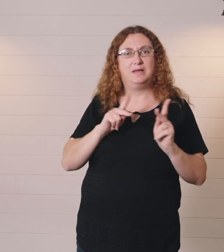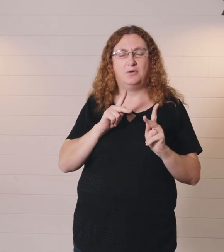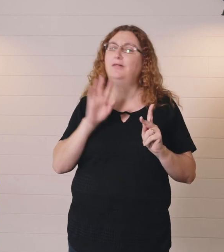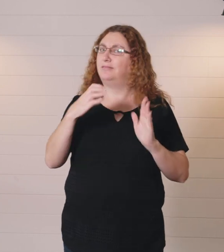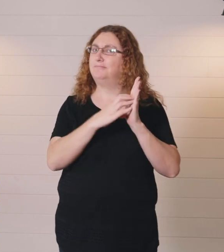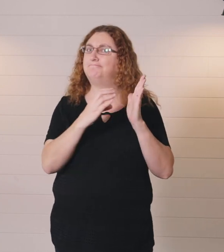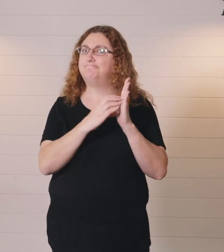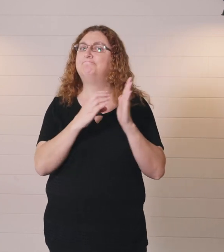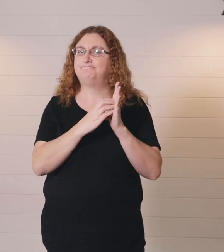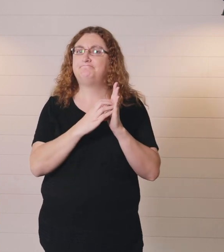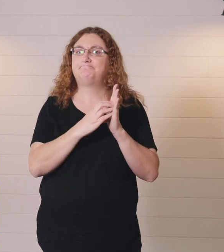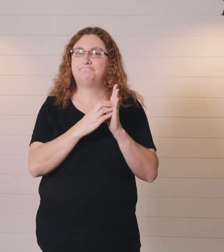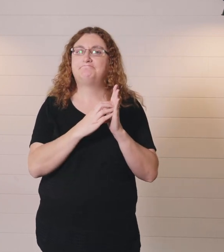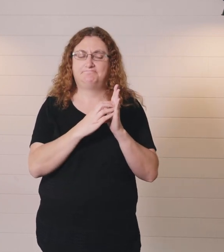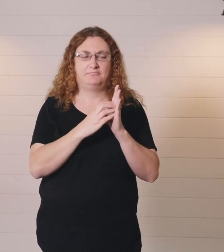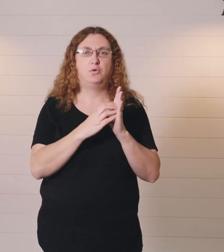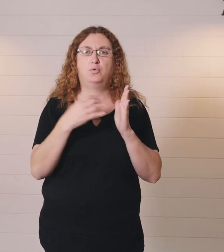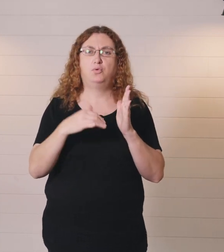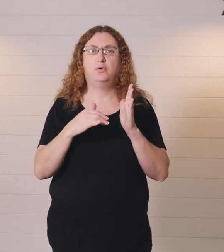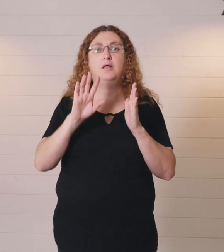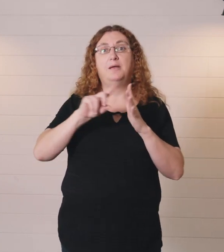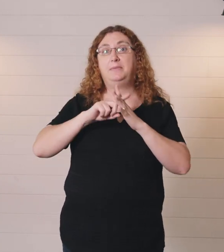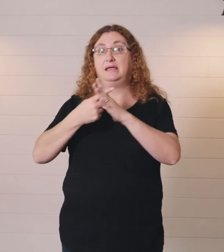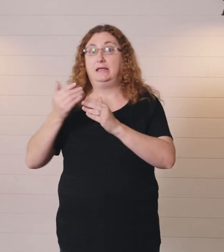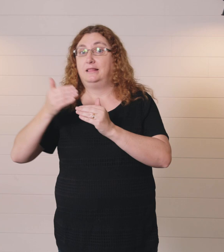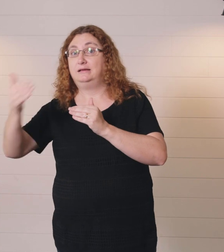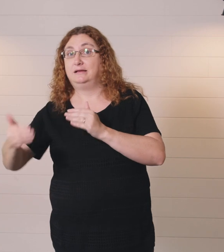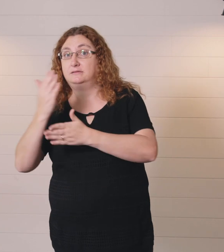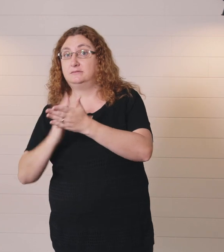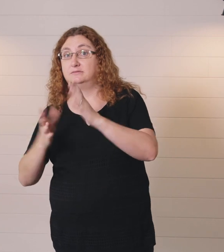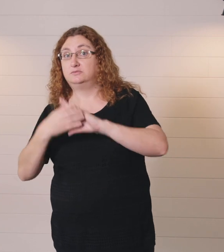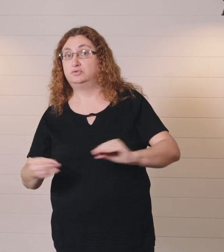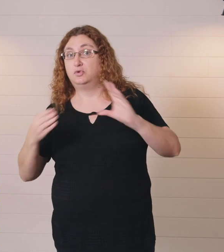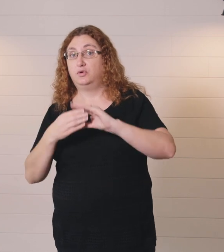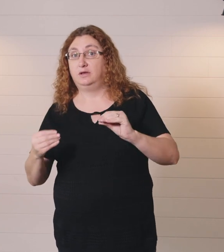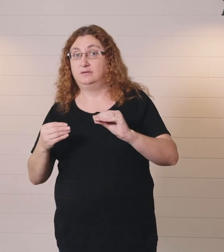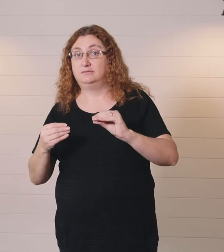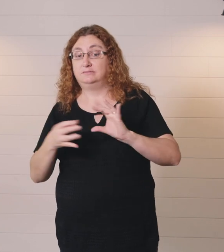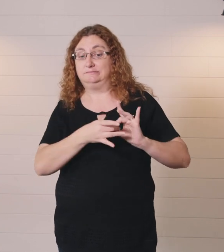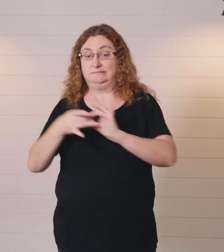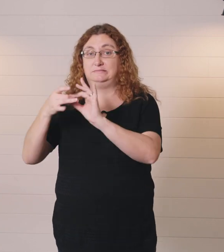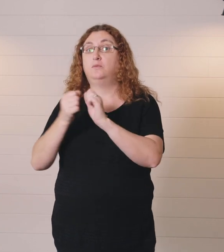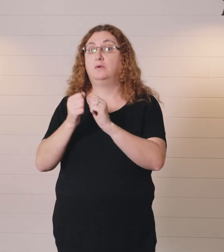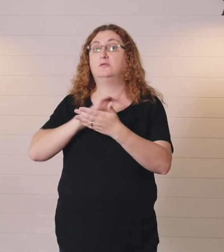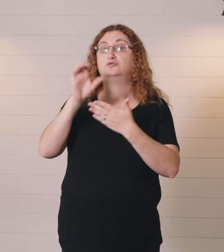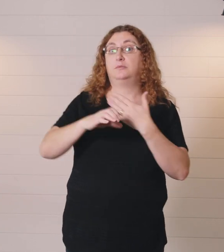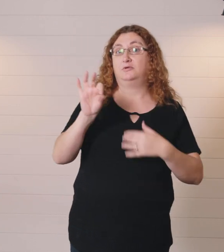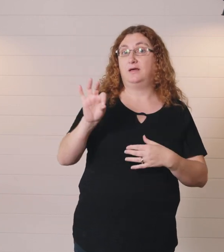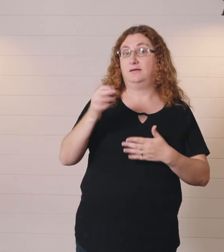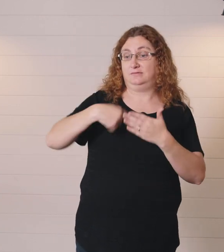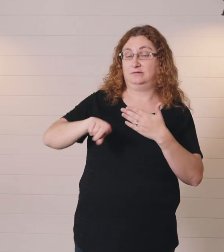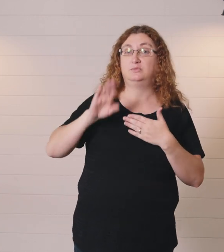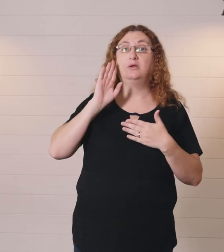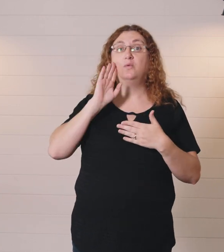Now, this paragraph actually fits really well. It's the beginning of the next part of the story. It dovetails into chapter 9,